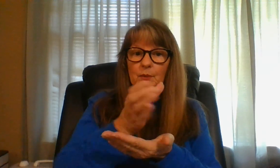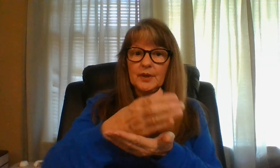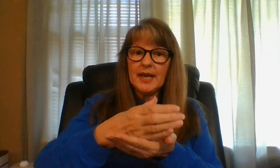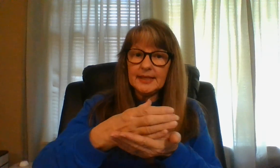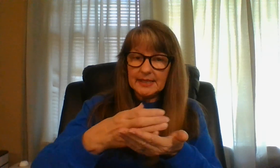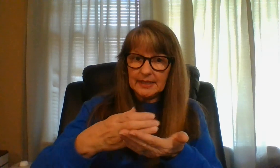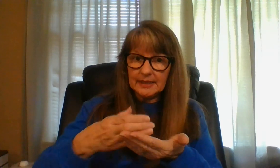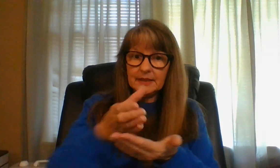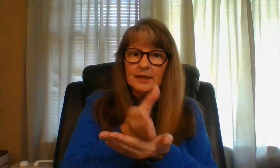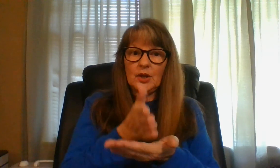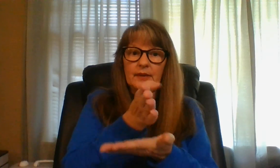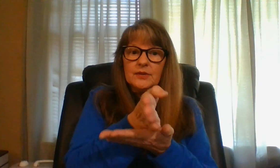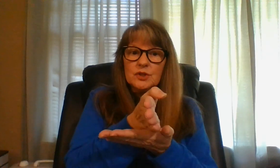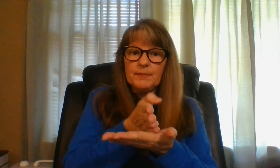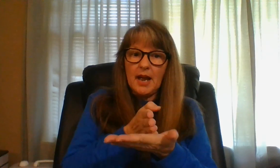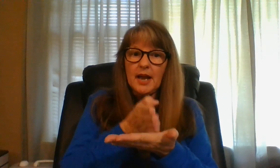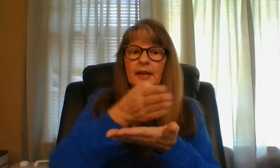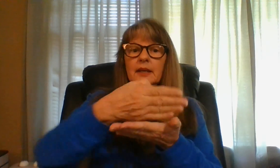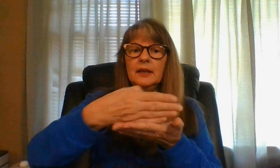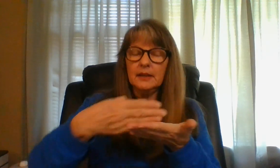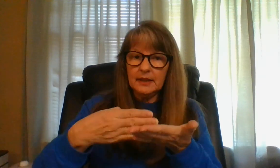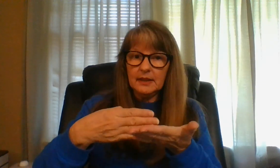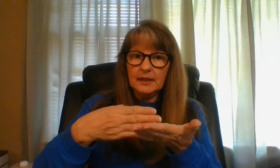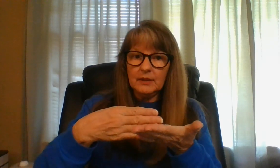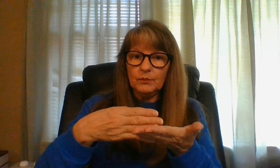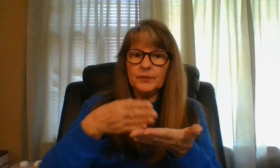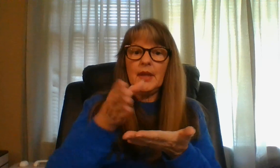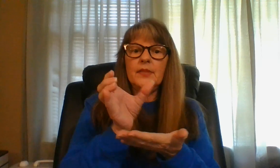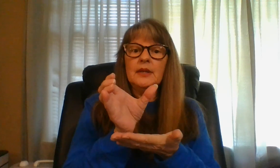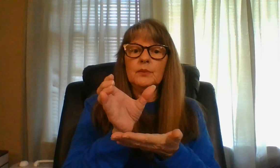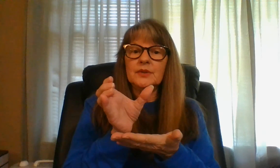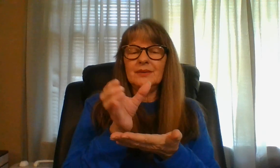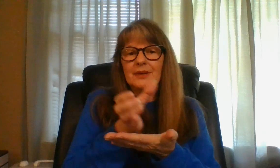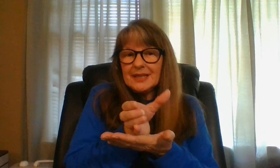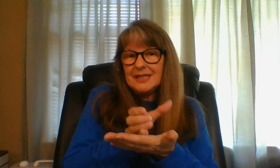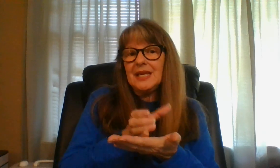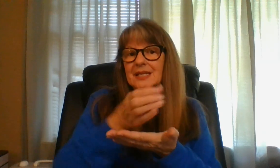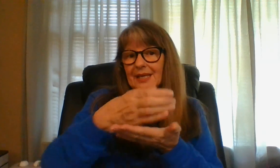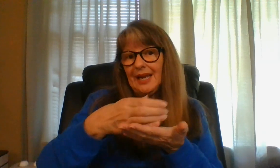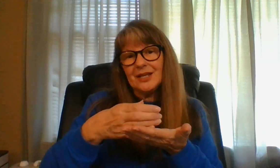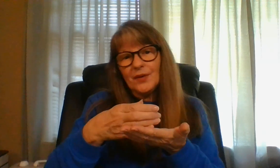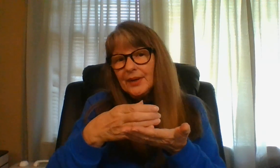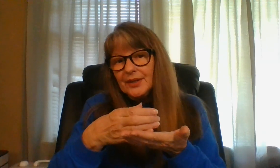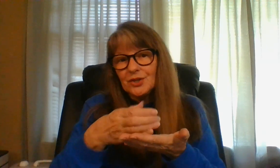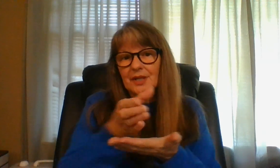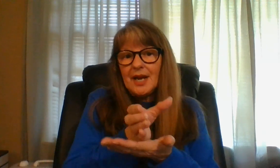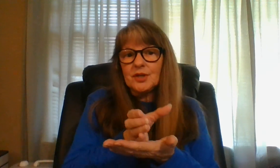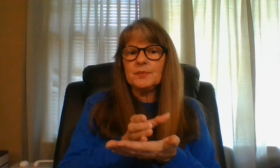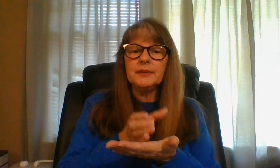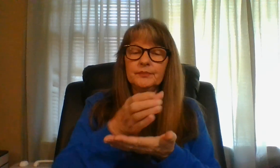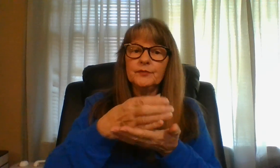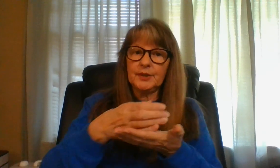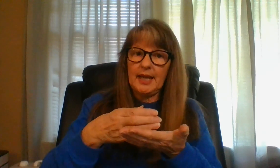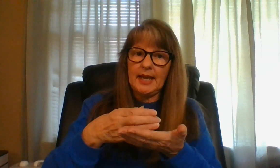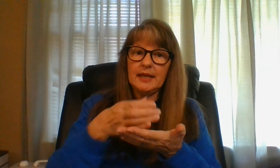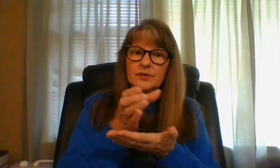we're cutting it. Like this is pie. And then with the C is a cake. It's very initialized, but for cake. So